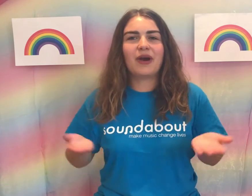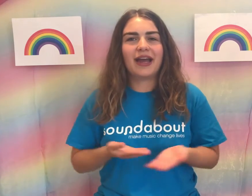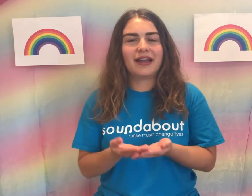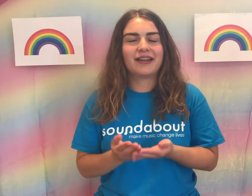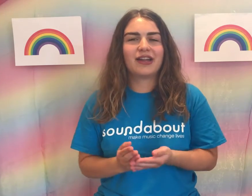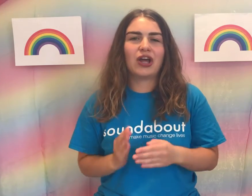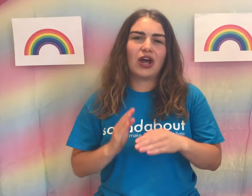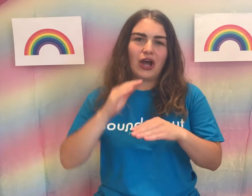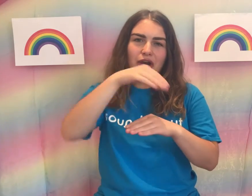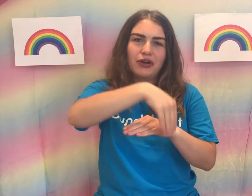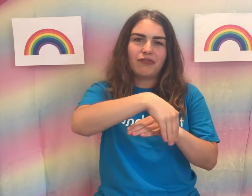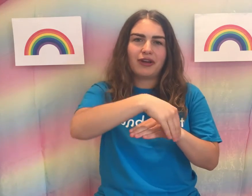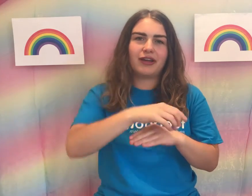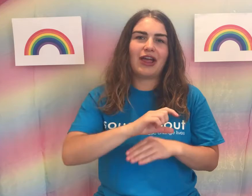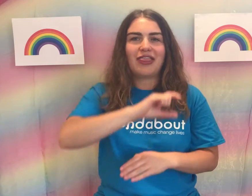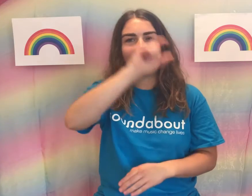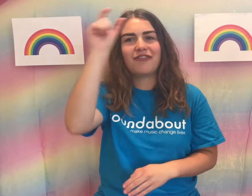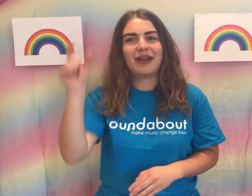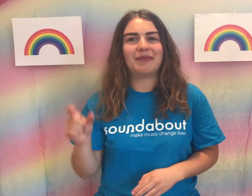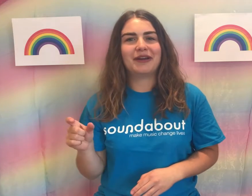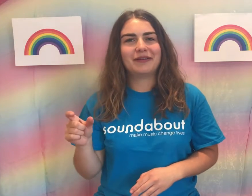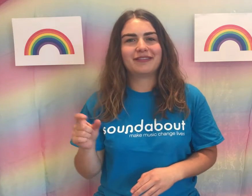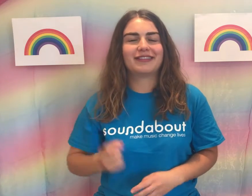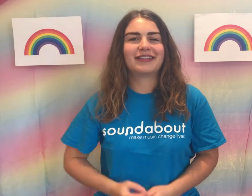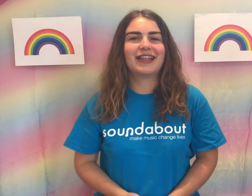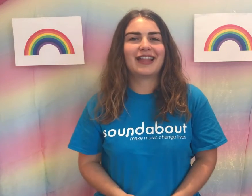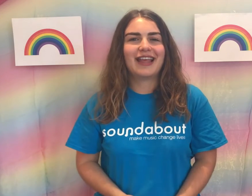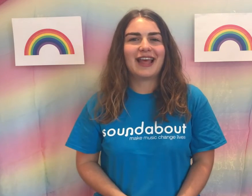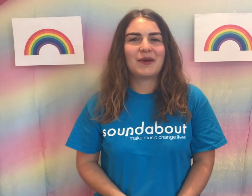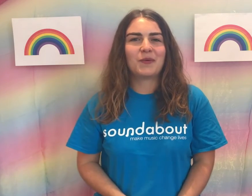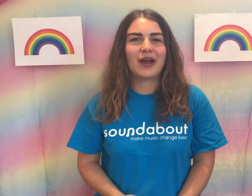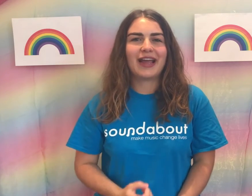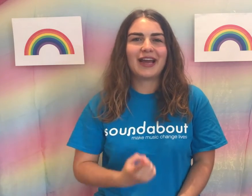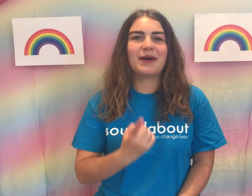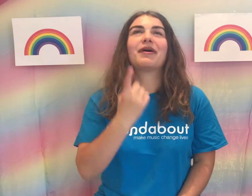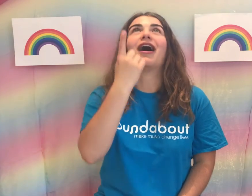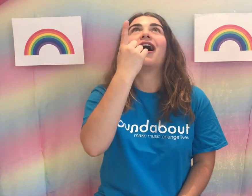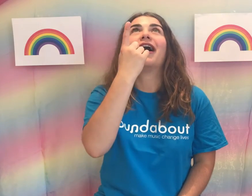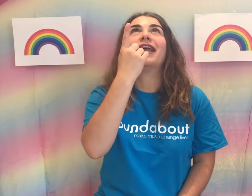somewhere over the rainbow, way up high,